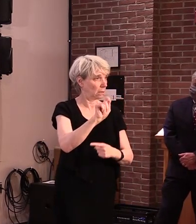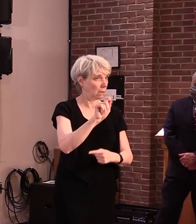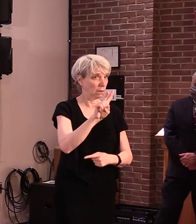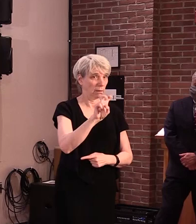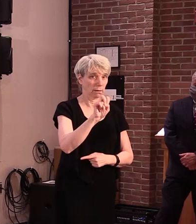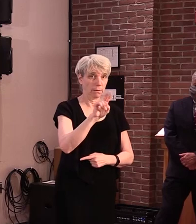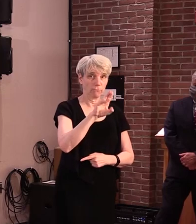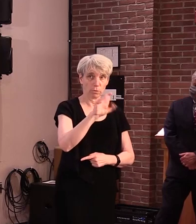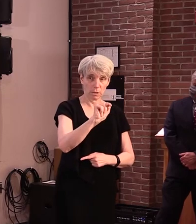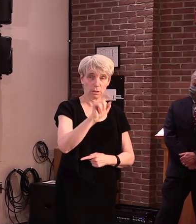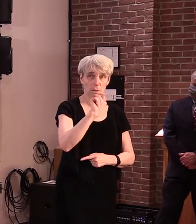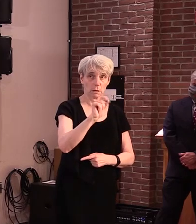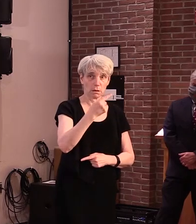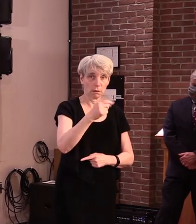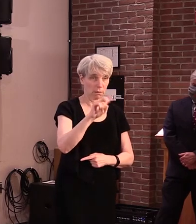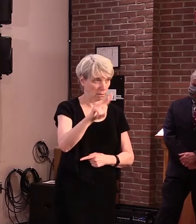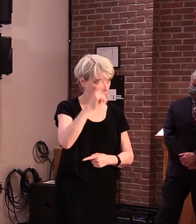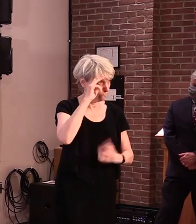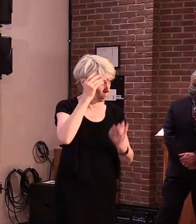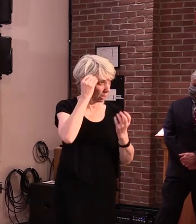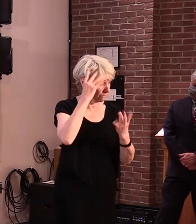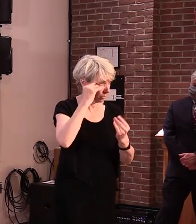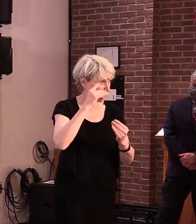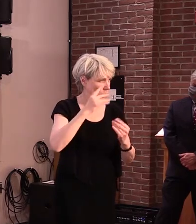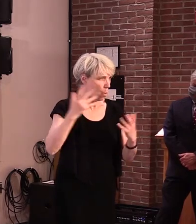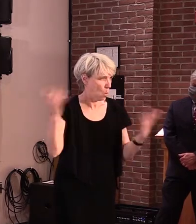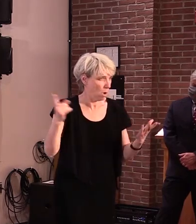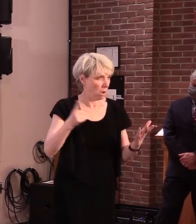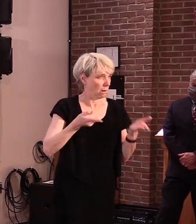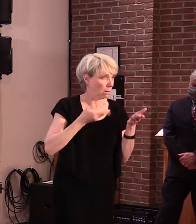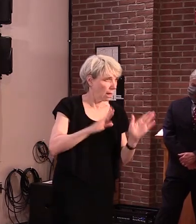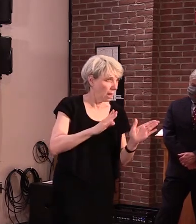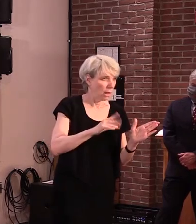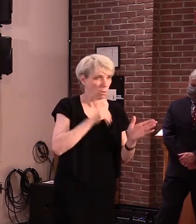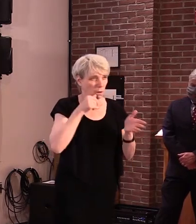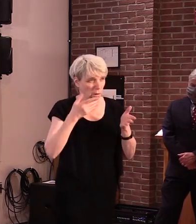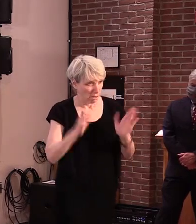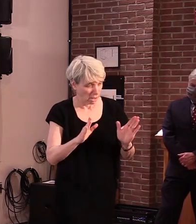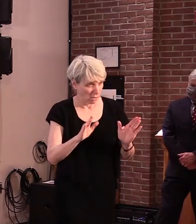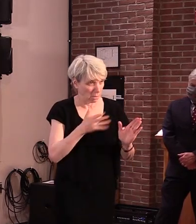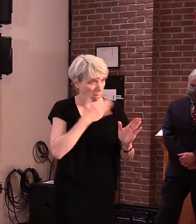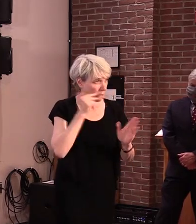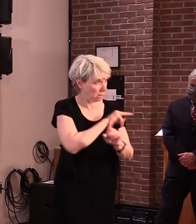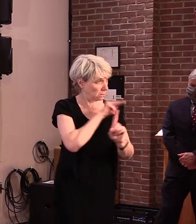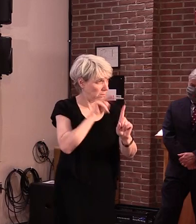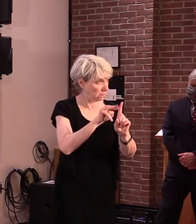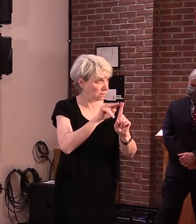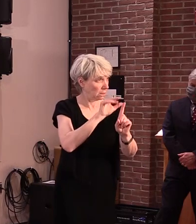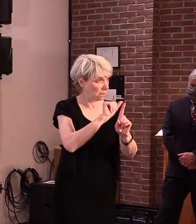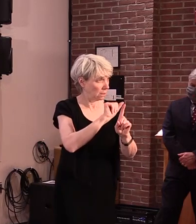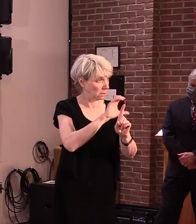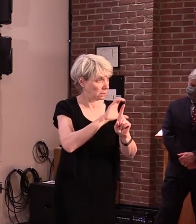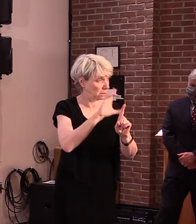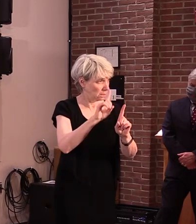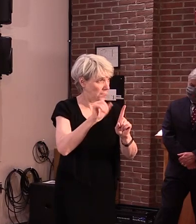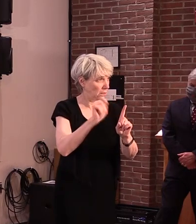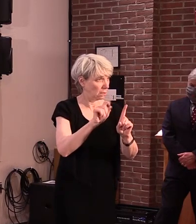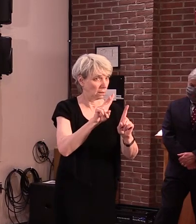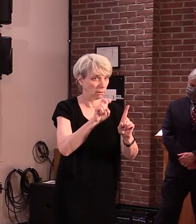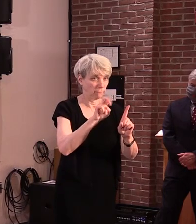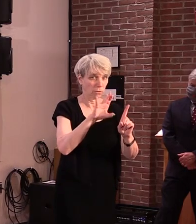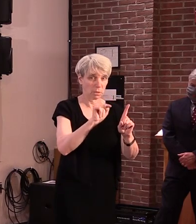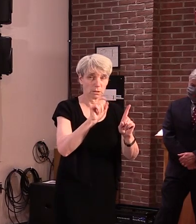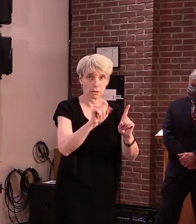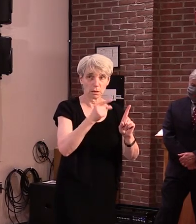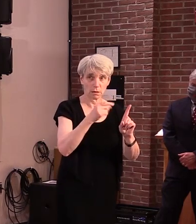to the state orders, the Stay Safe orders? I would say in terms of